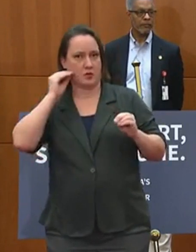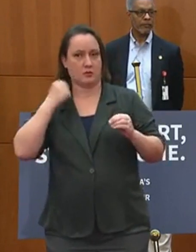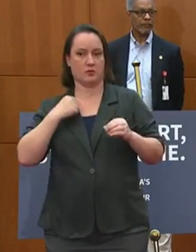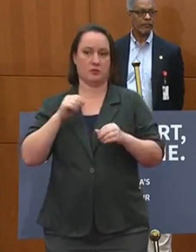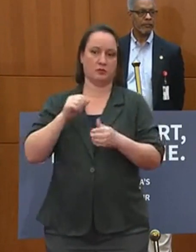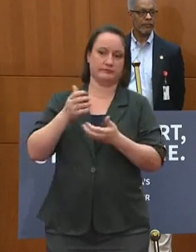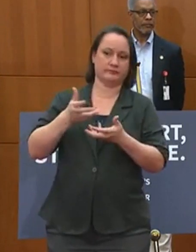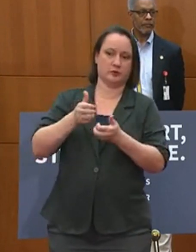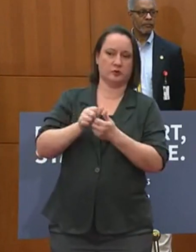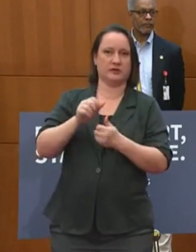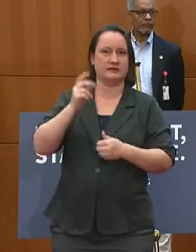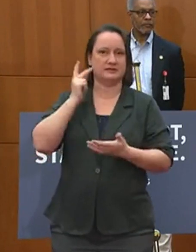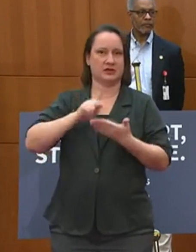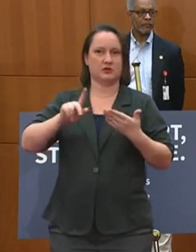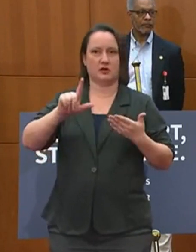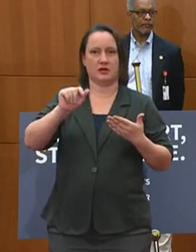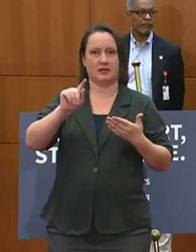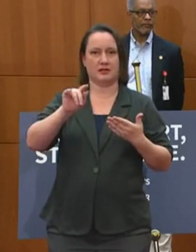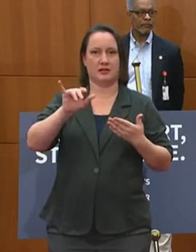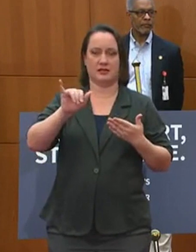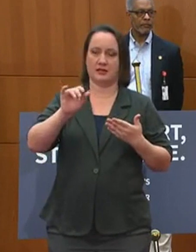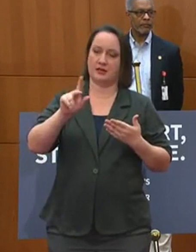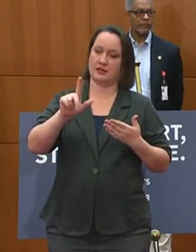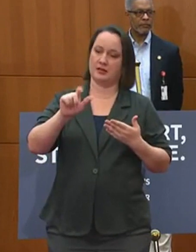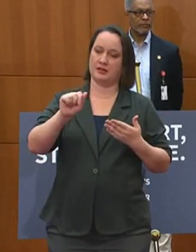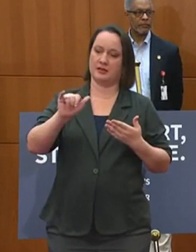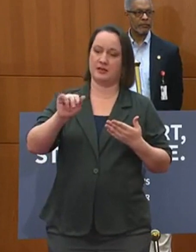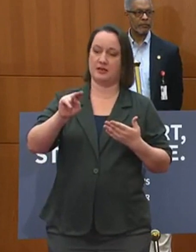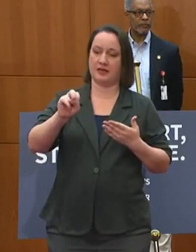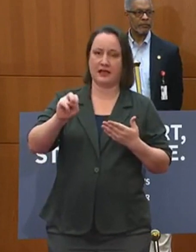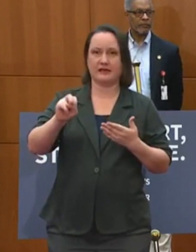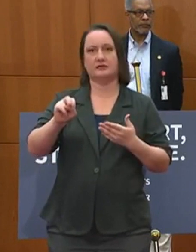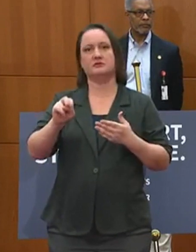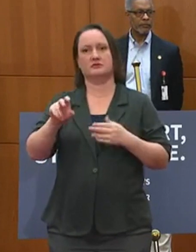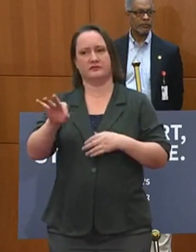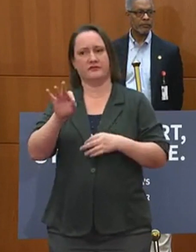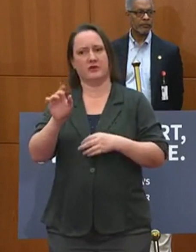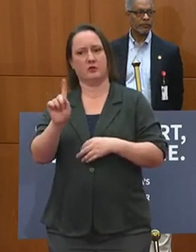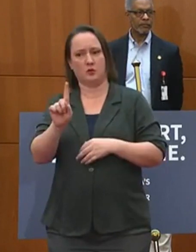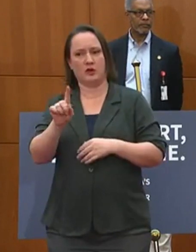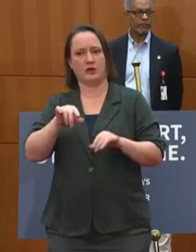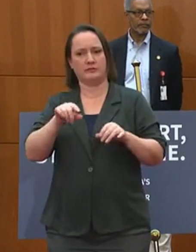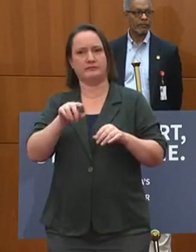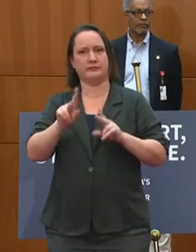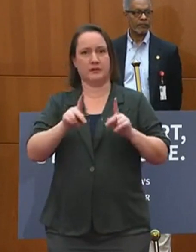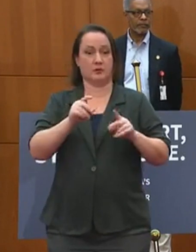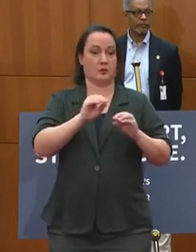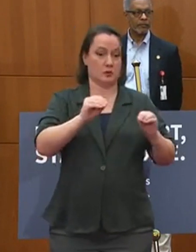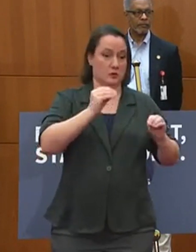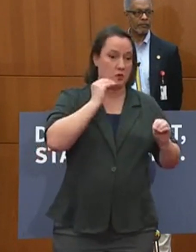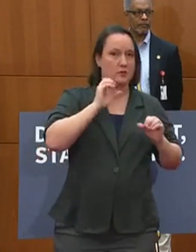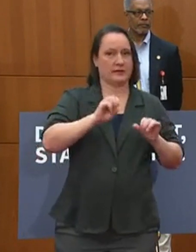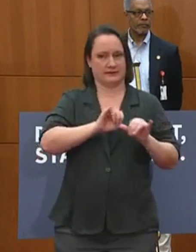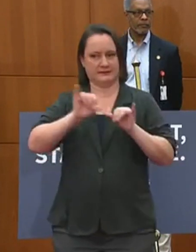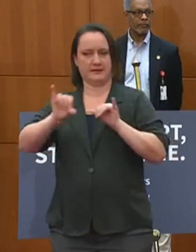secure financing to find places for folks who are homeless. We don't want them